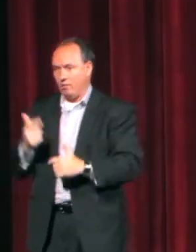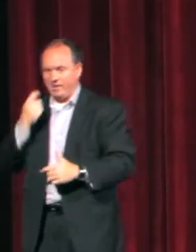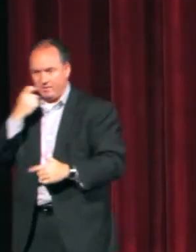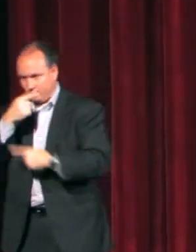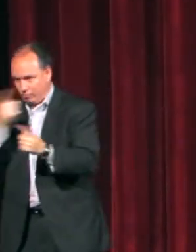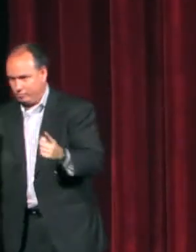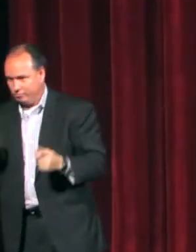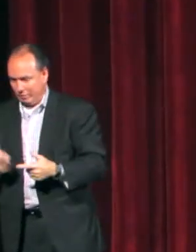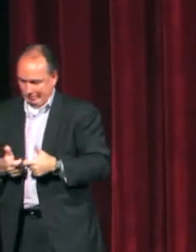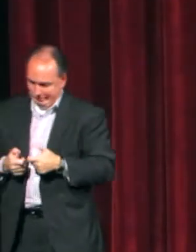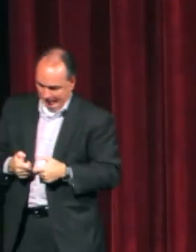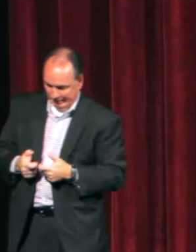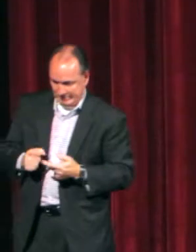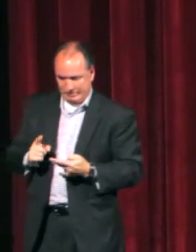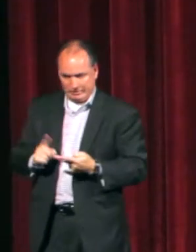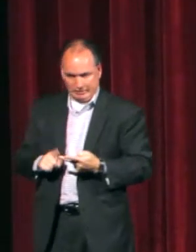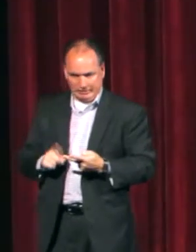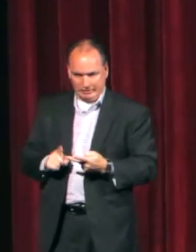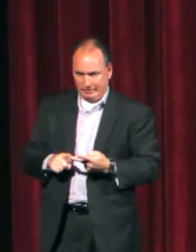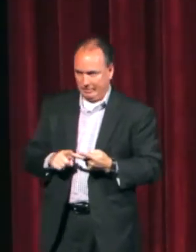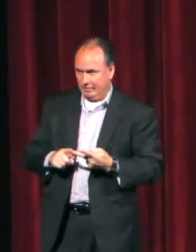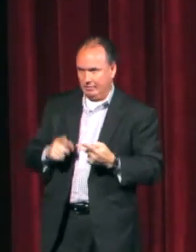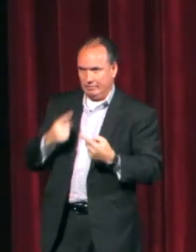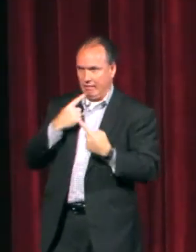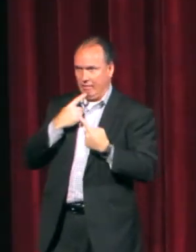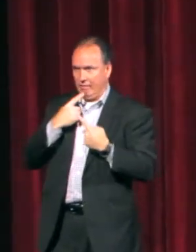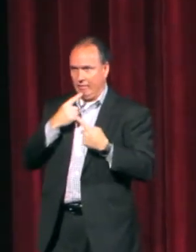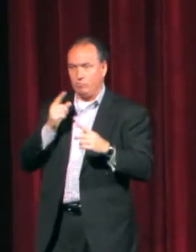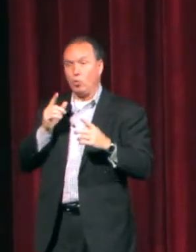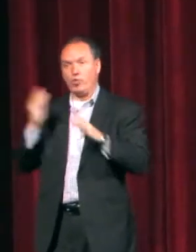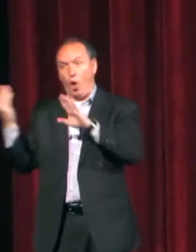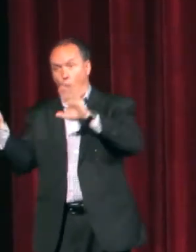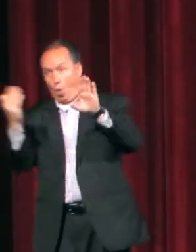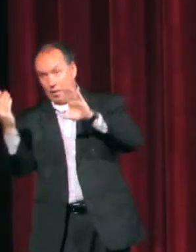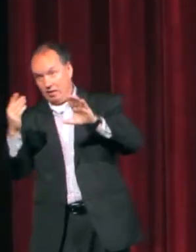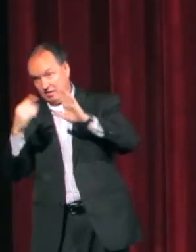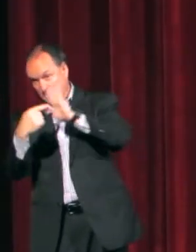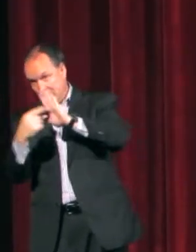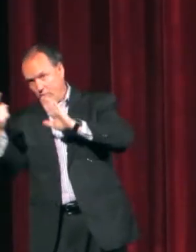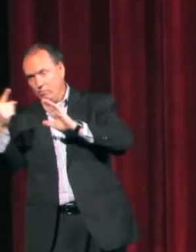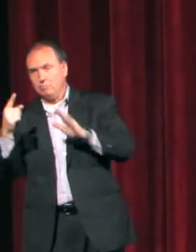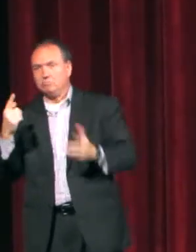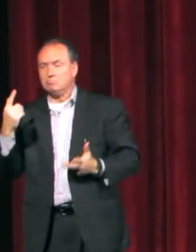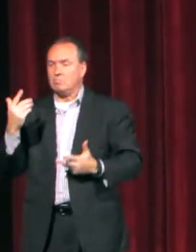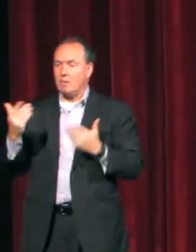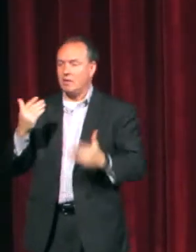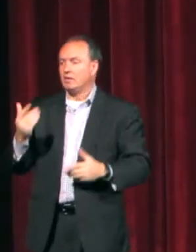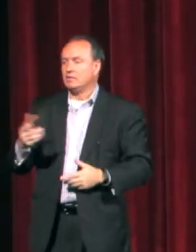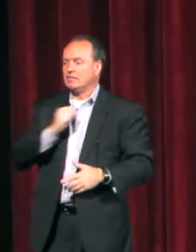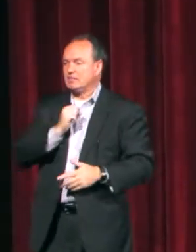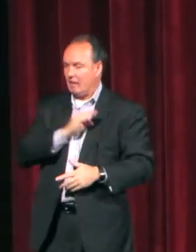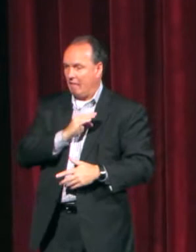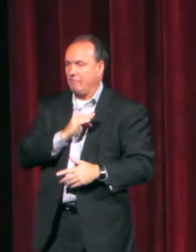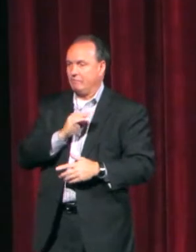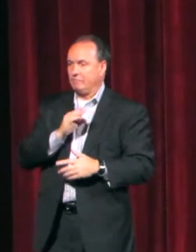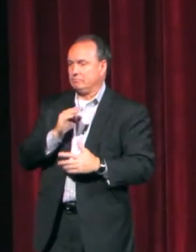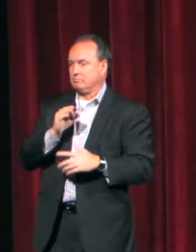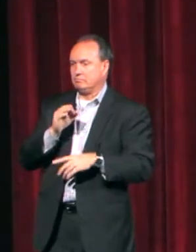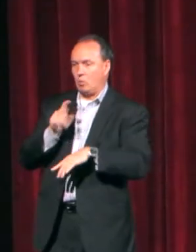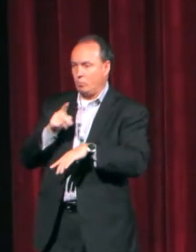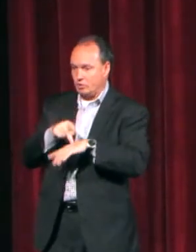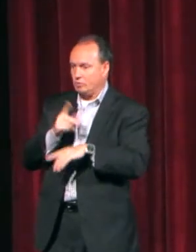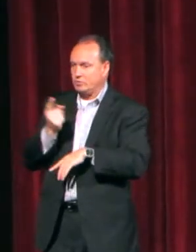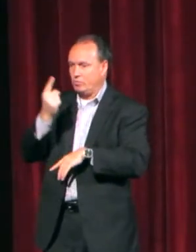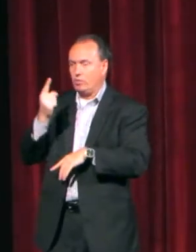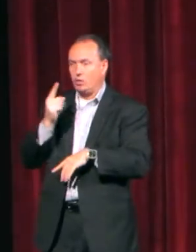said earlier, if we use this hallway as an example, a staff member or a